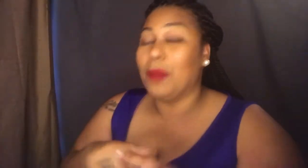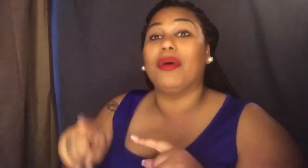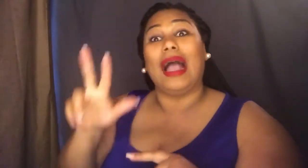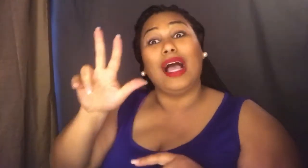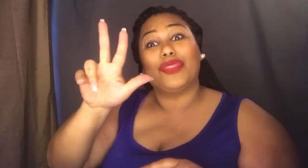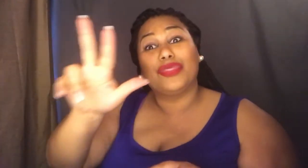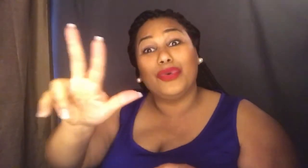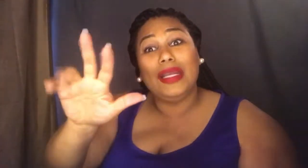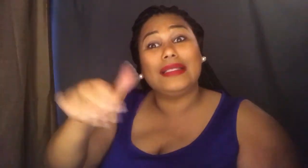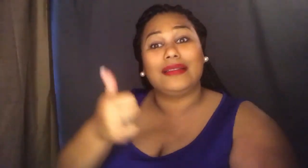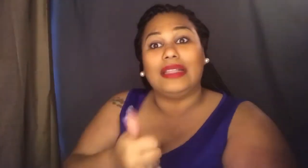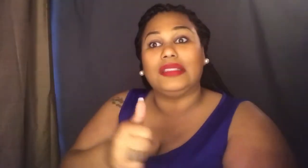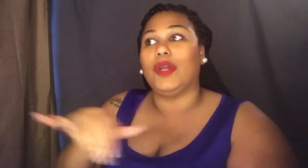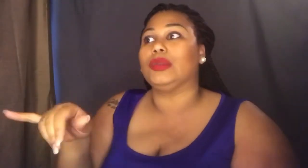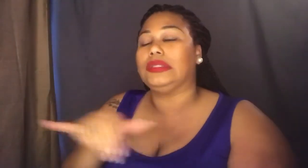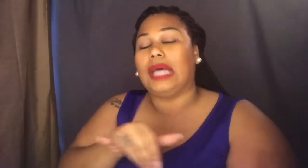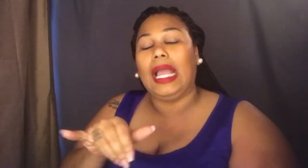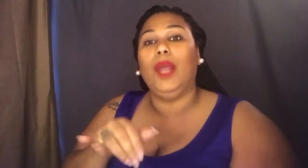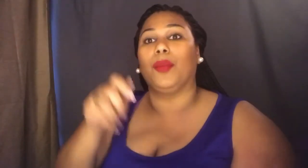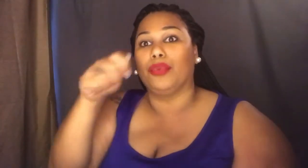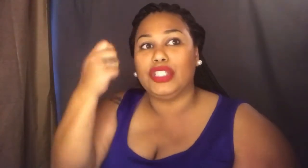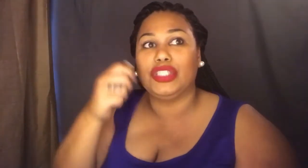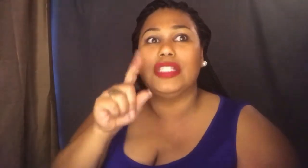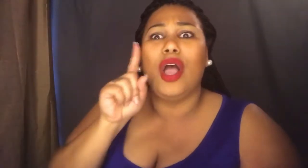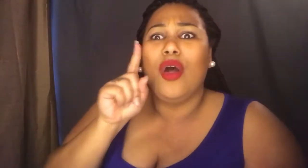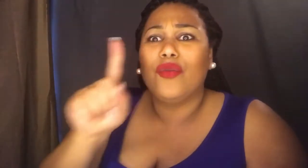but I got three sets of those same brushes for